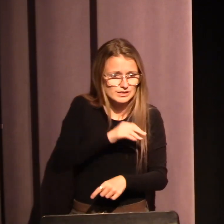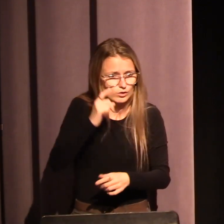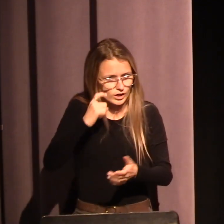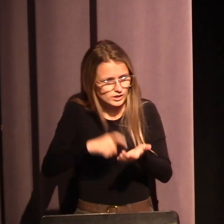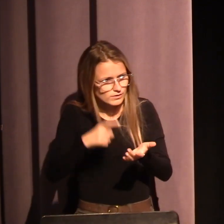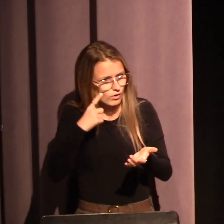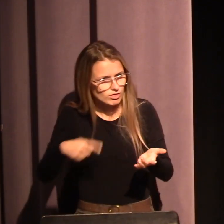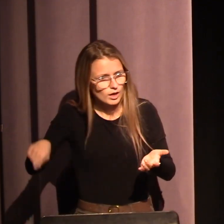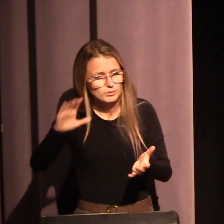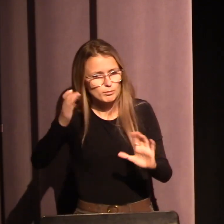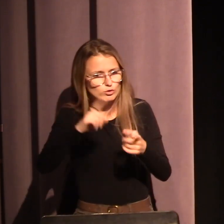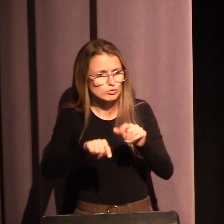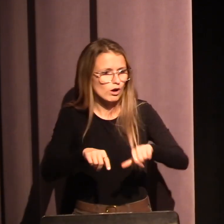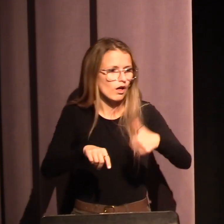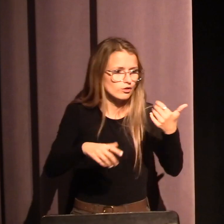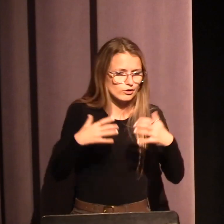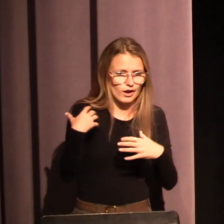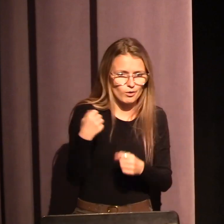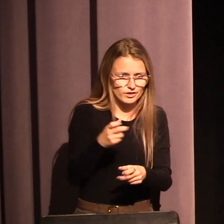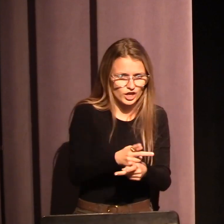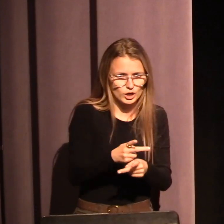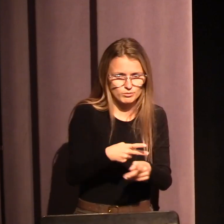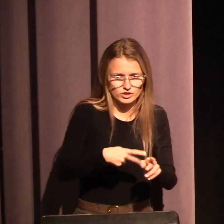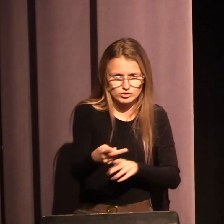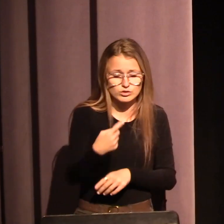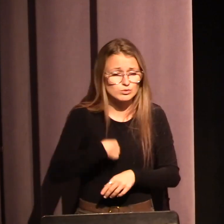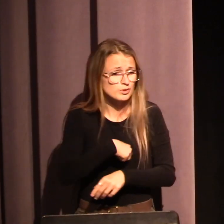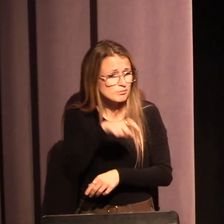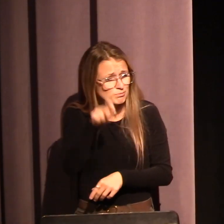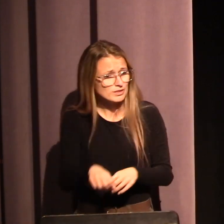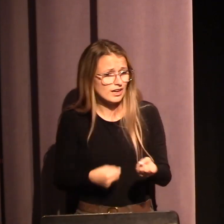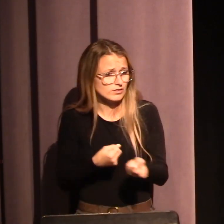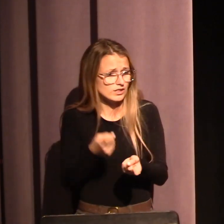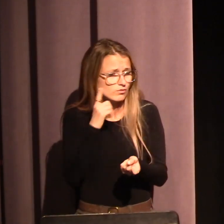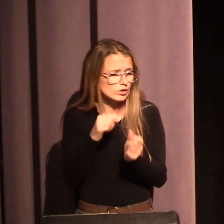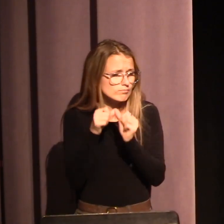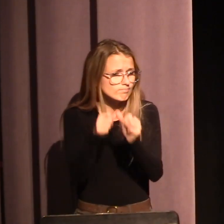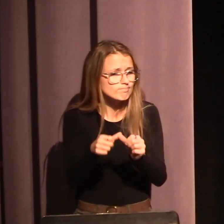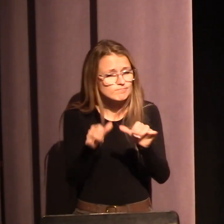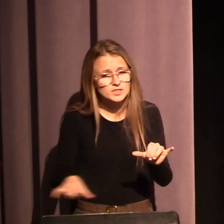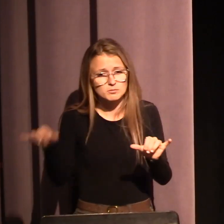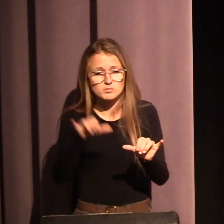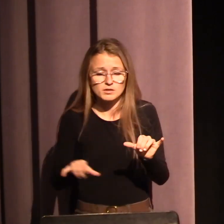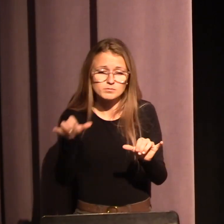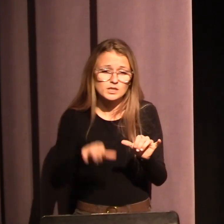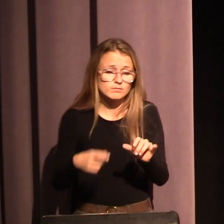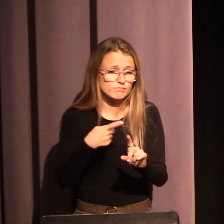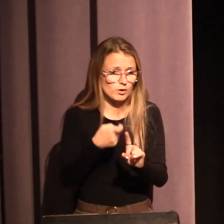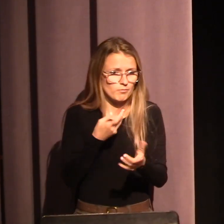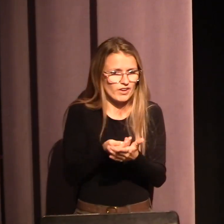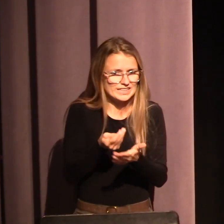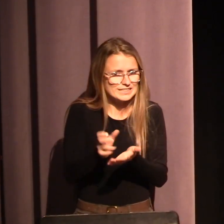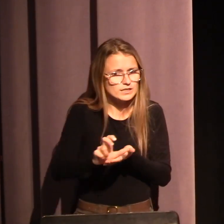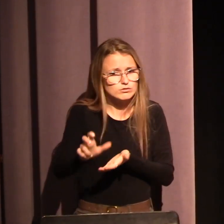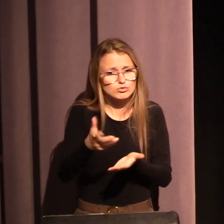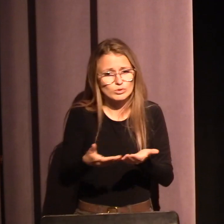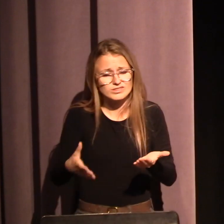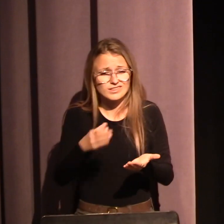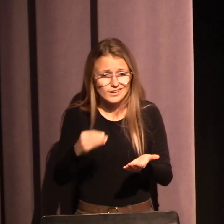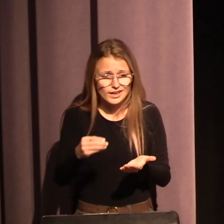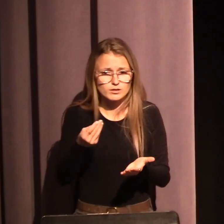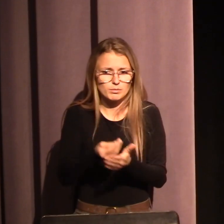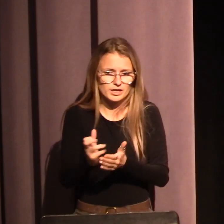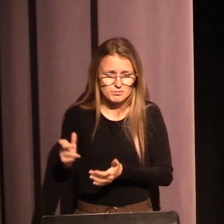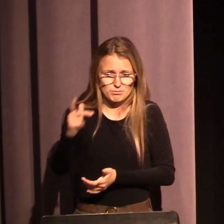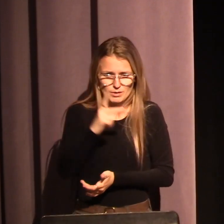them compared to other health professionals. And we need to advocate for consistency in funding sources, structures, and reimbursements